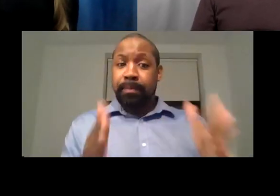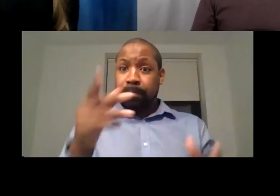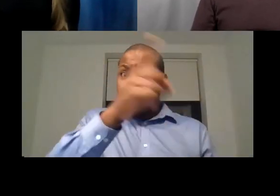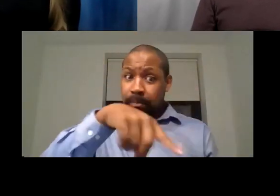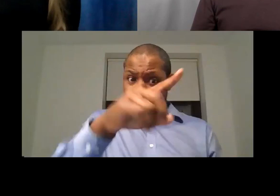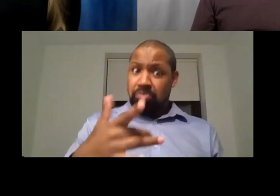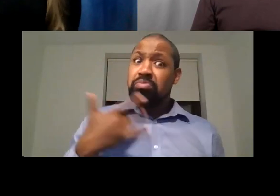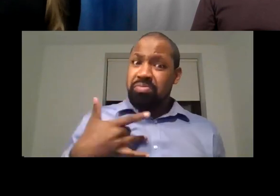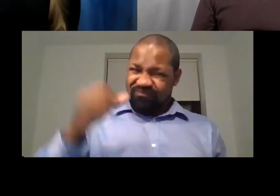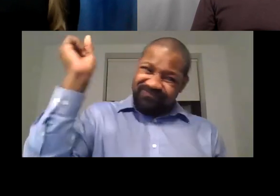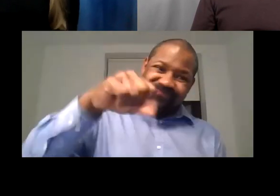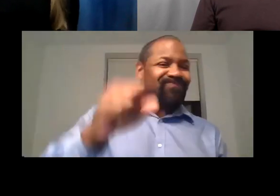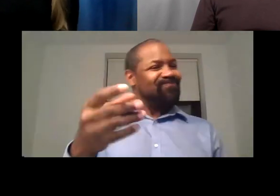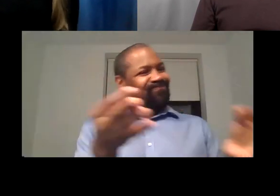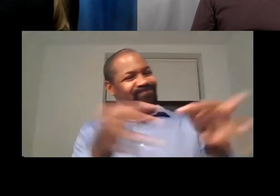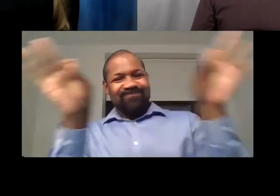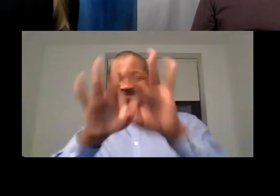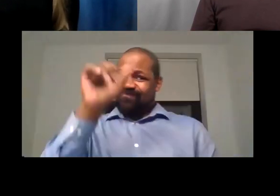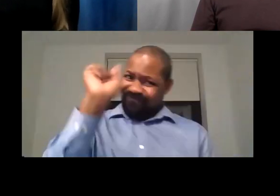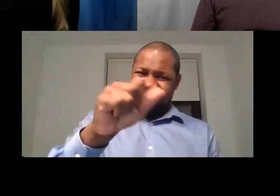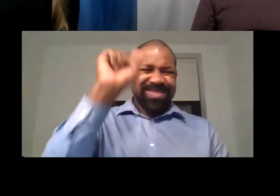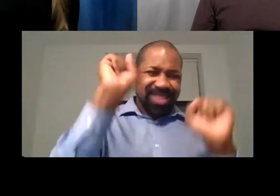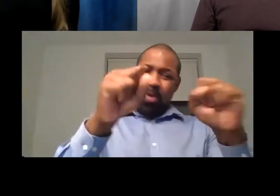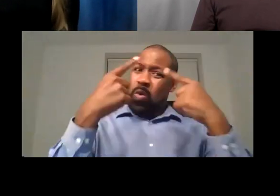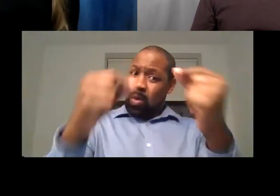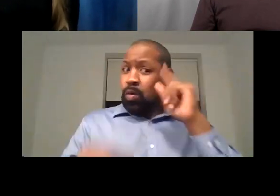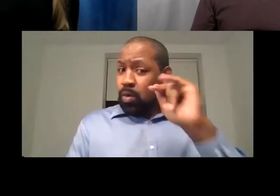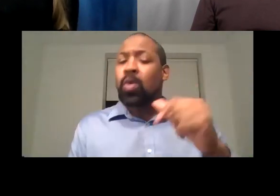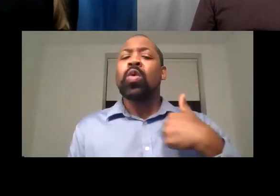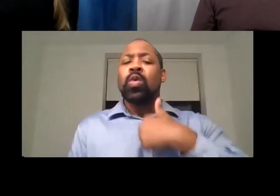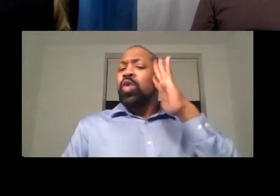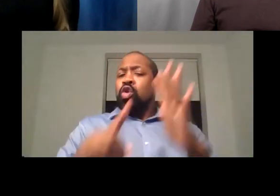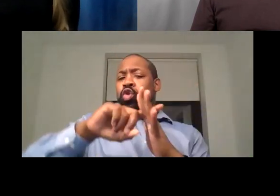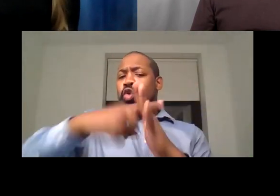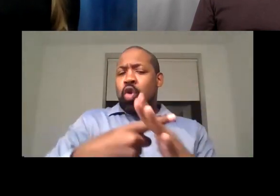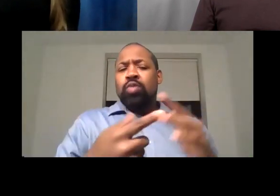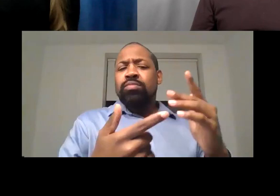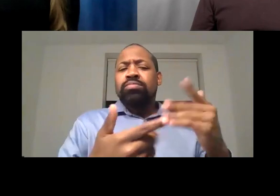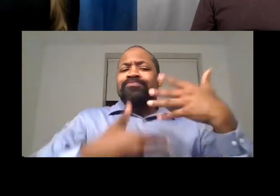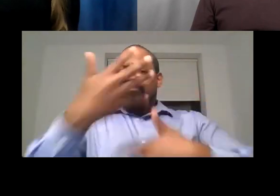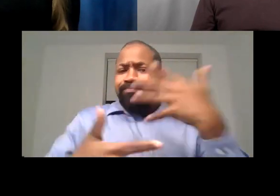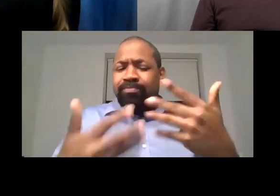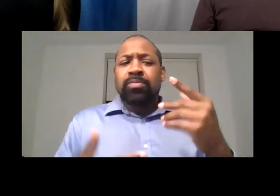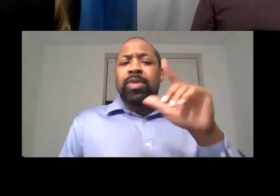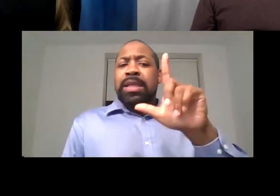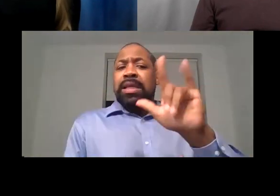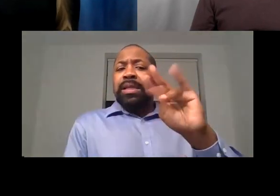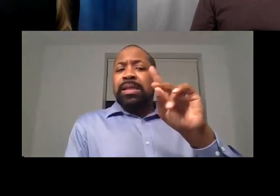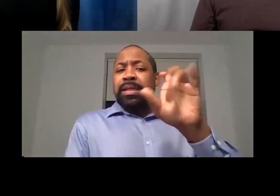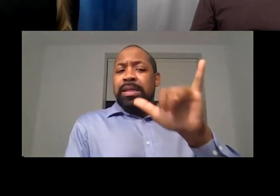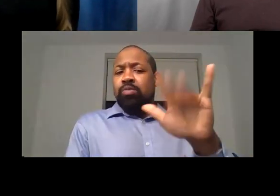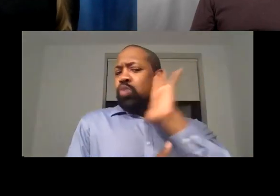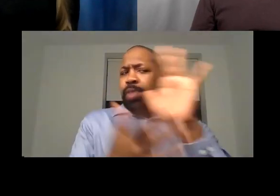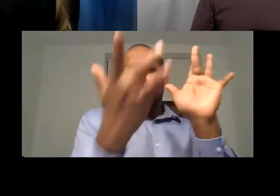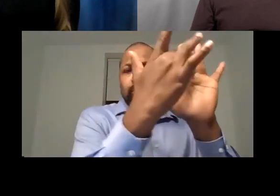So I want to ask the board, the commissioners, if you see this as very valuable, then we want to go ahead and get